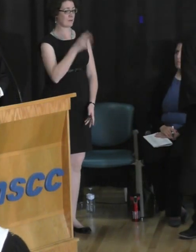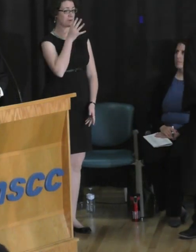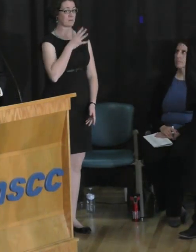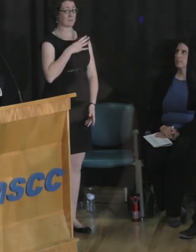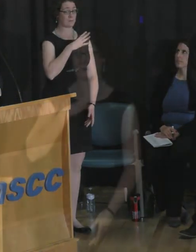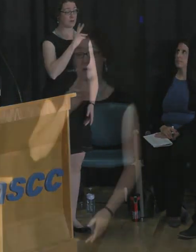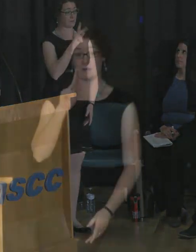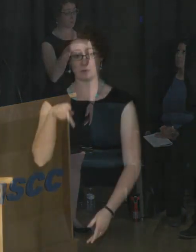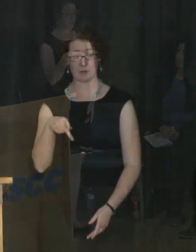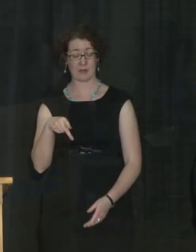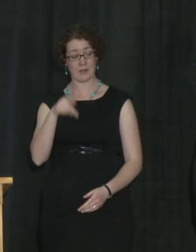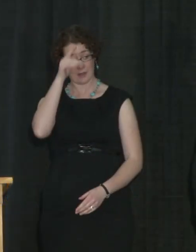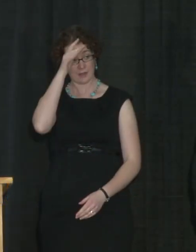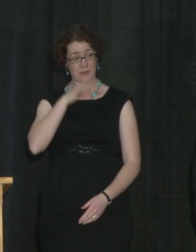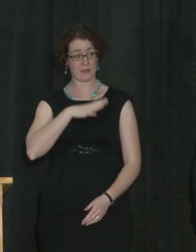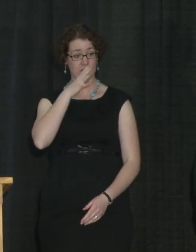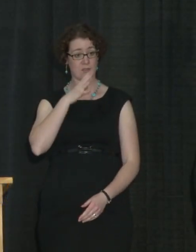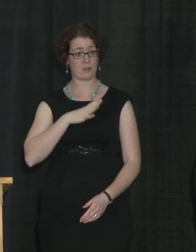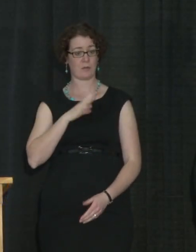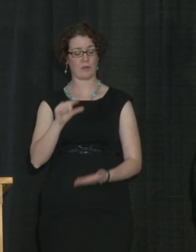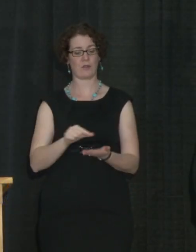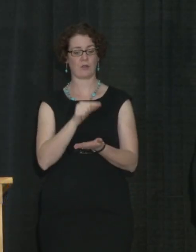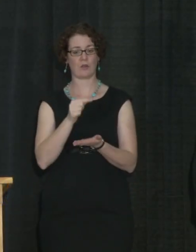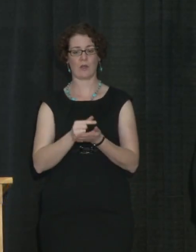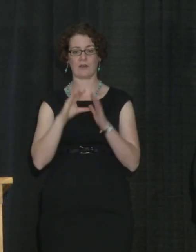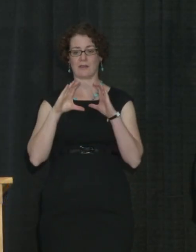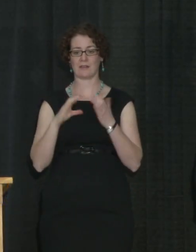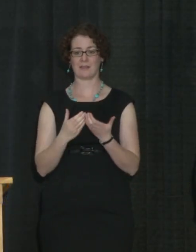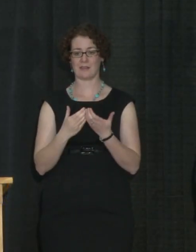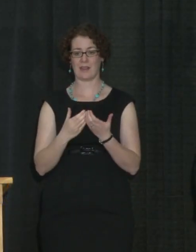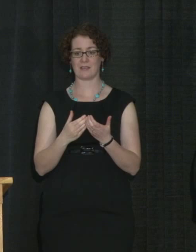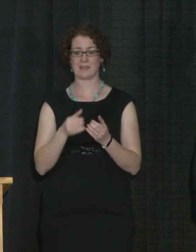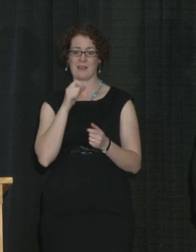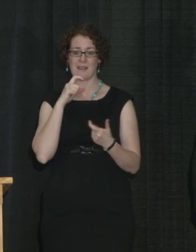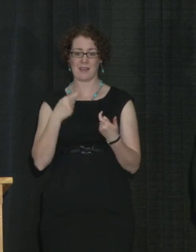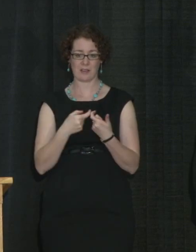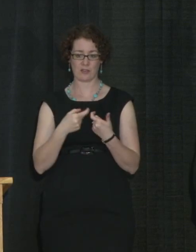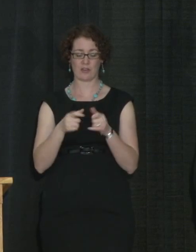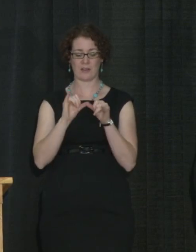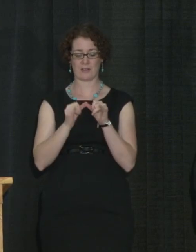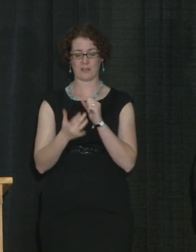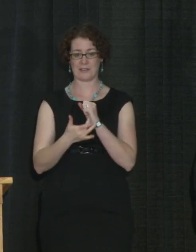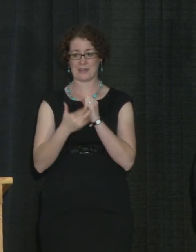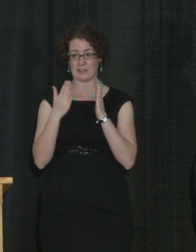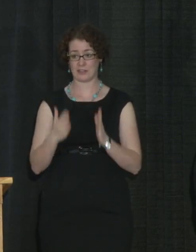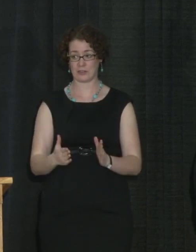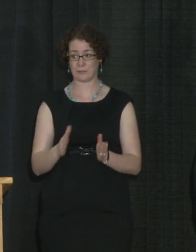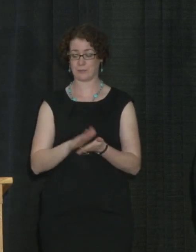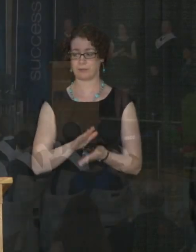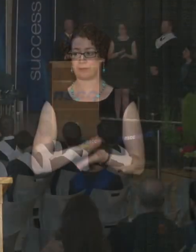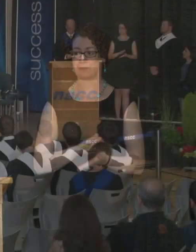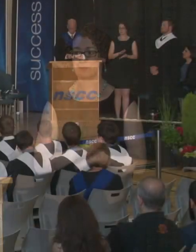Madam Vice President, ladies and gentlemen, the graduates in Electronic Engineering Technician.